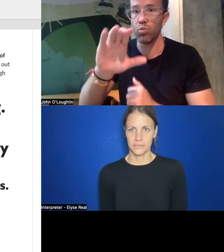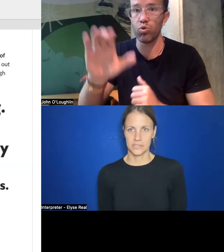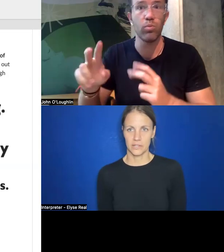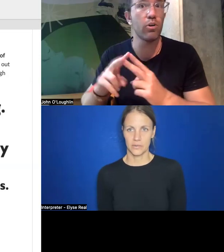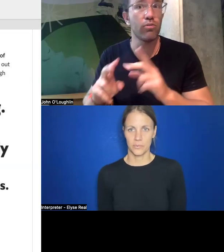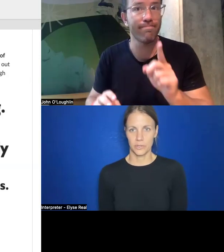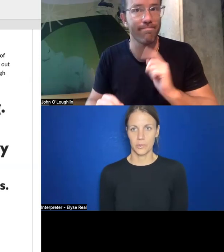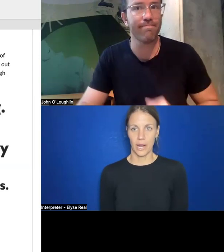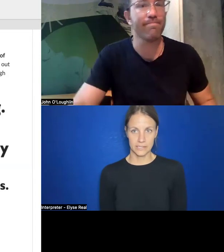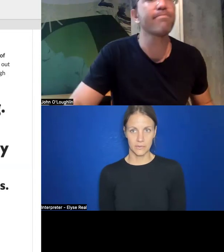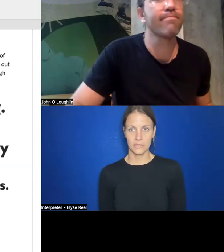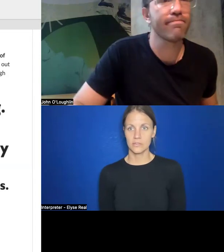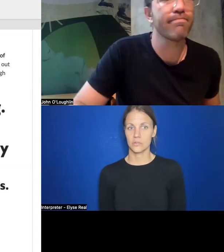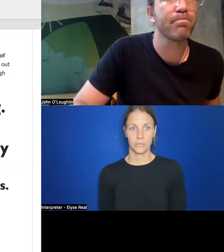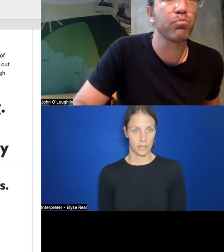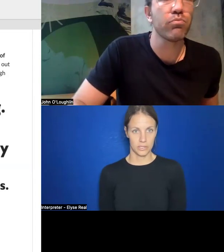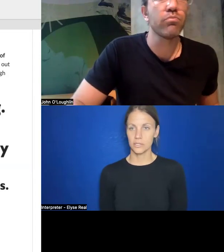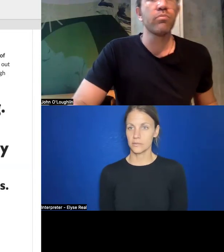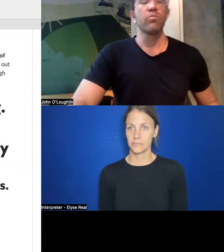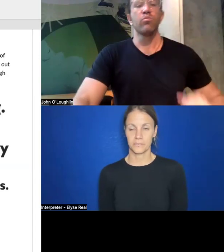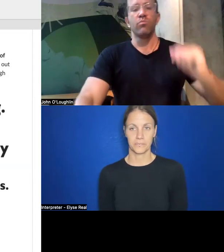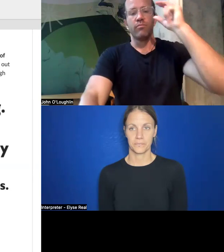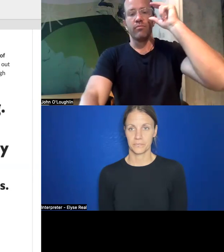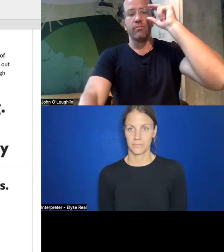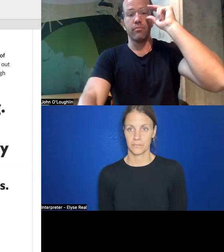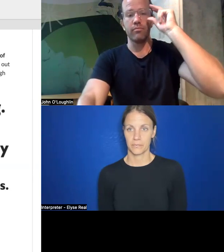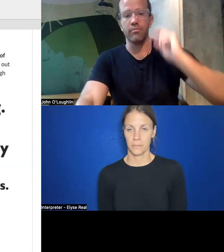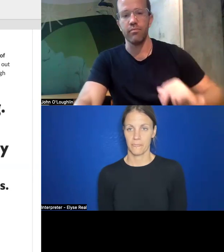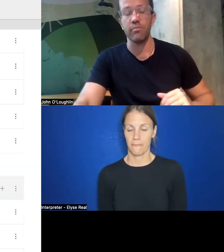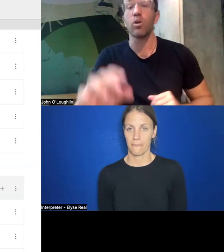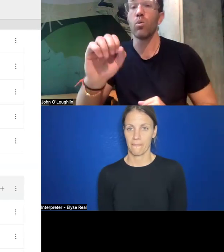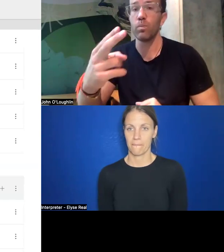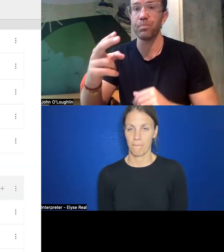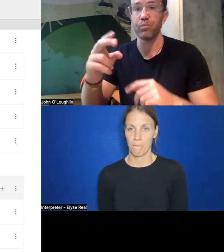Okay, so you'll be practicing with your Zoom partner.